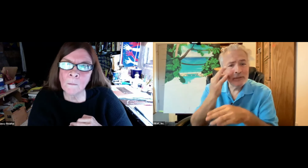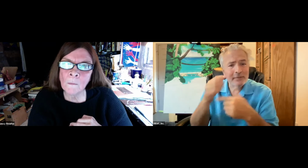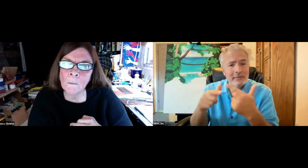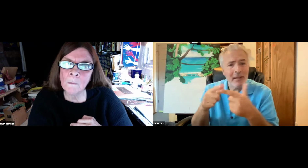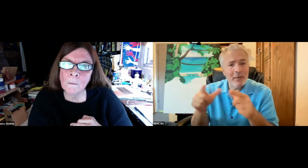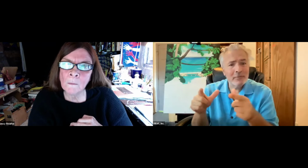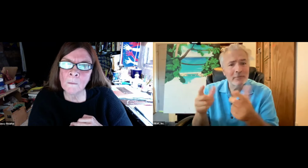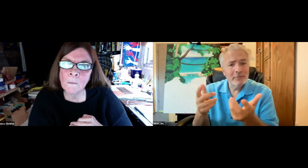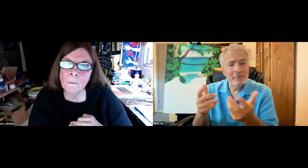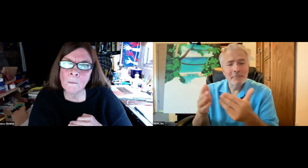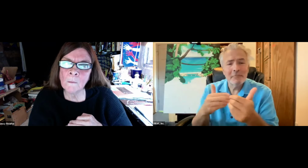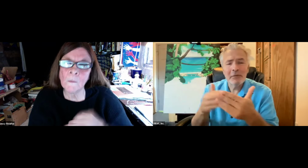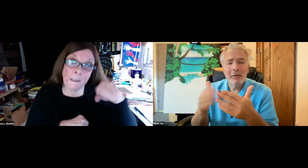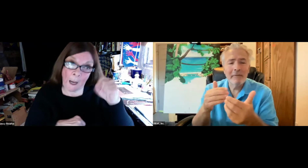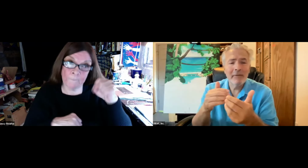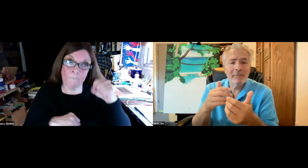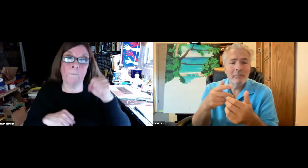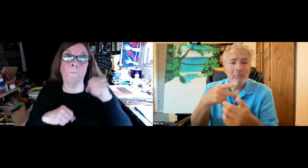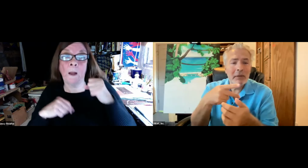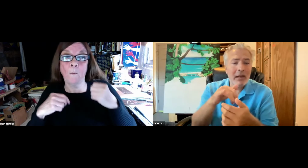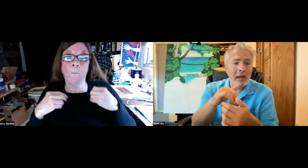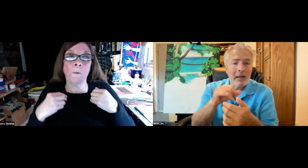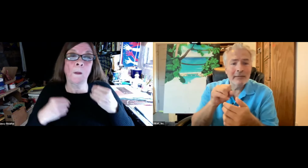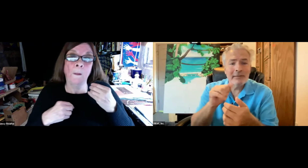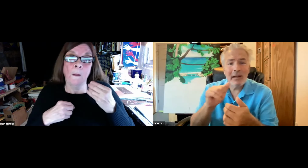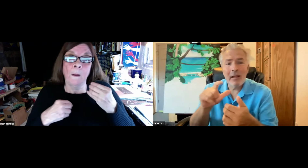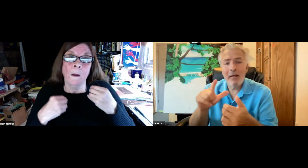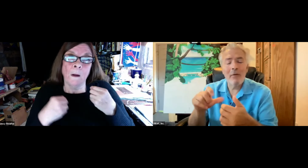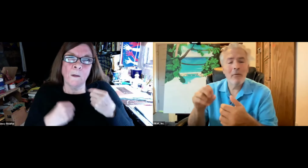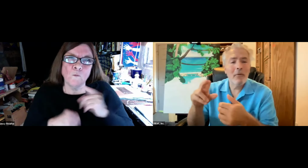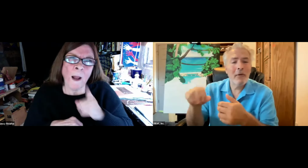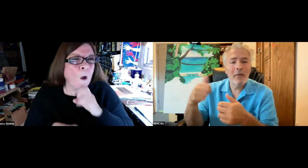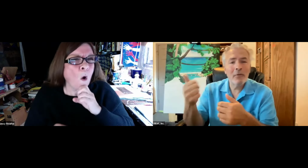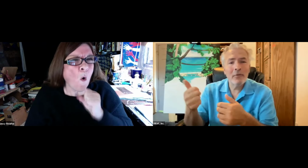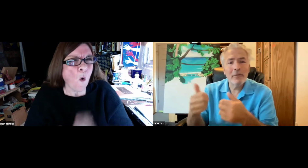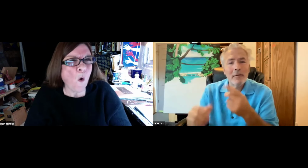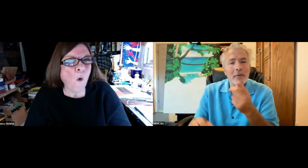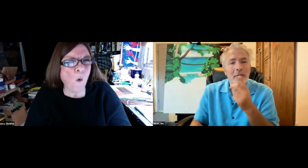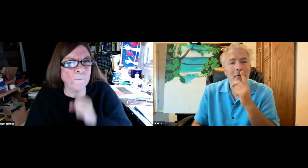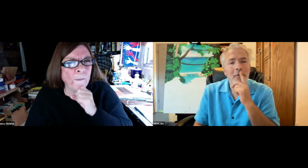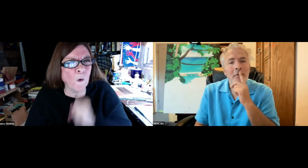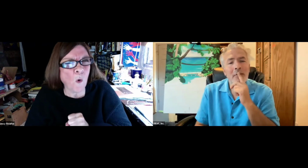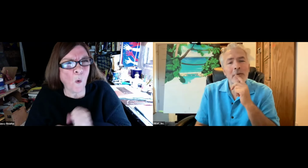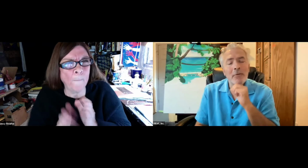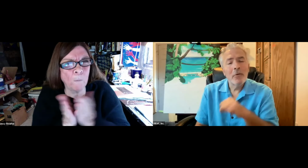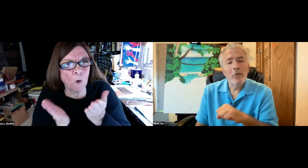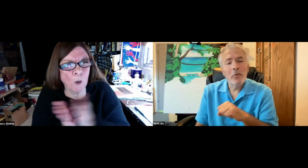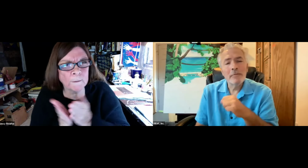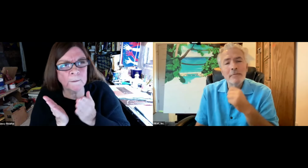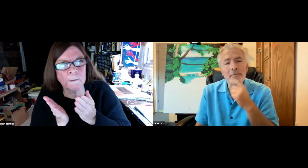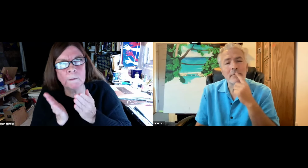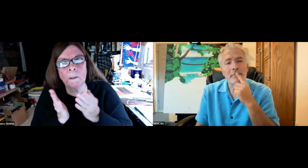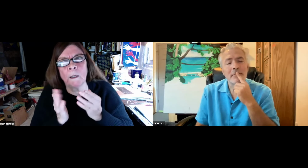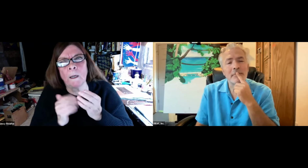Are there any books available on Native Sign Language, either the Plains Indian Sign Language or any other?